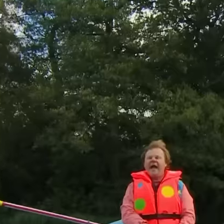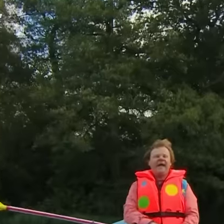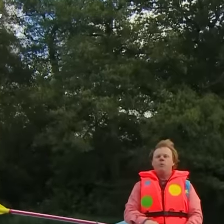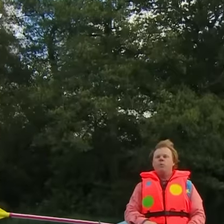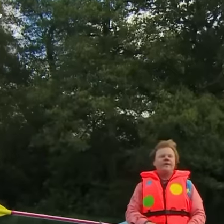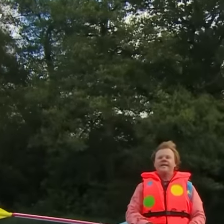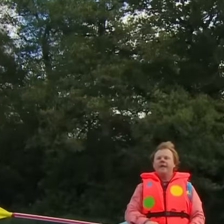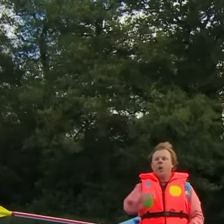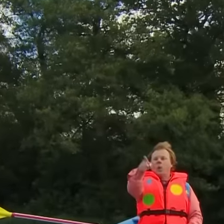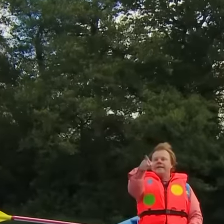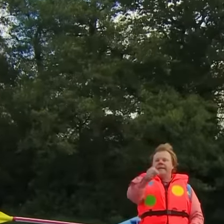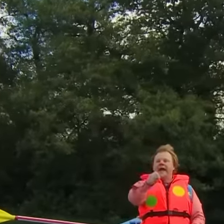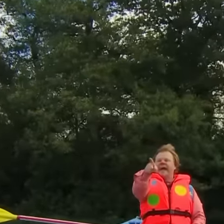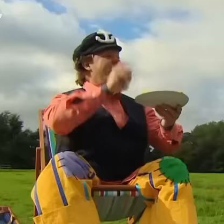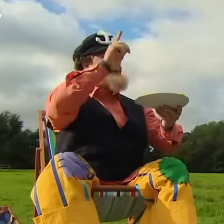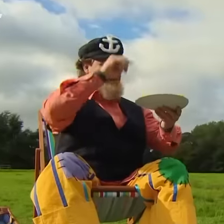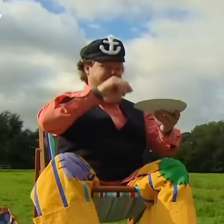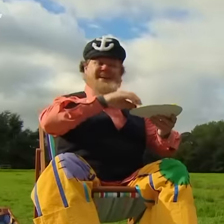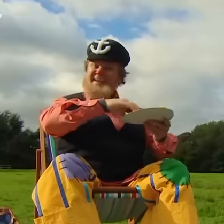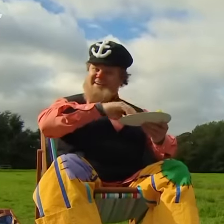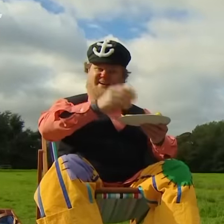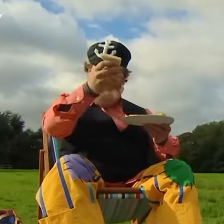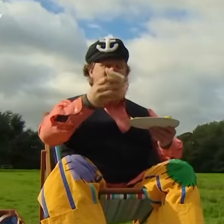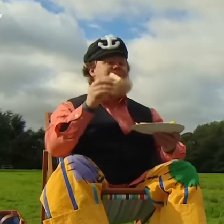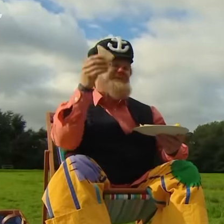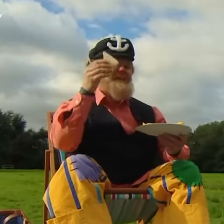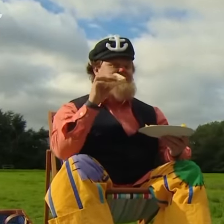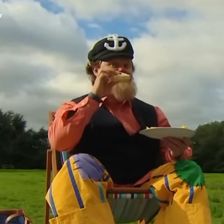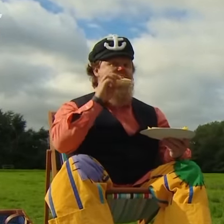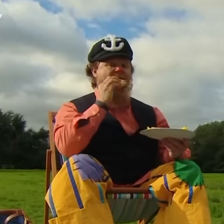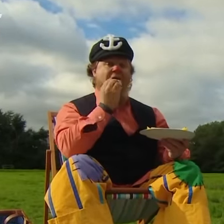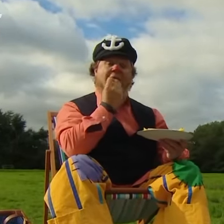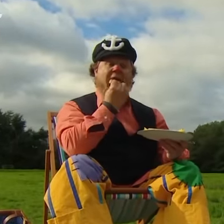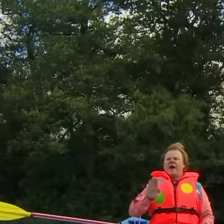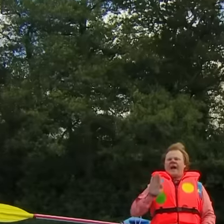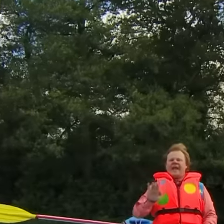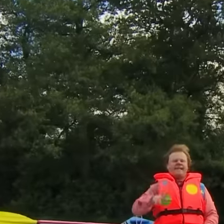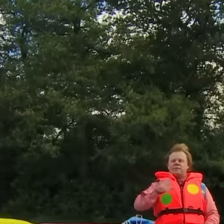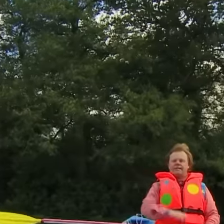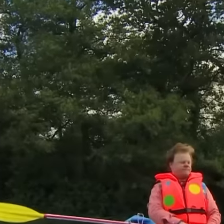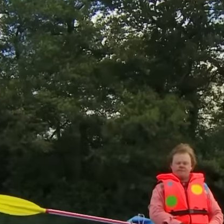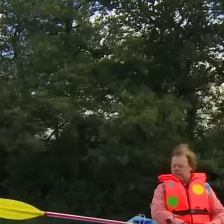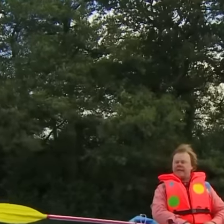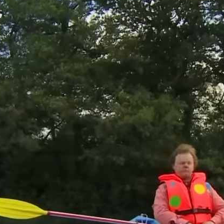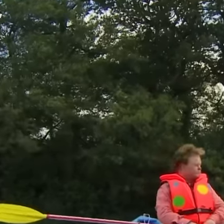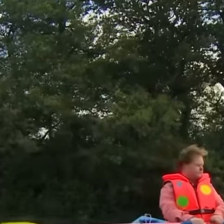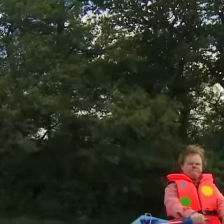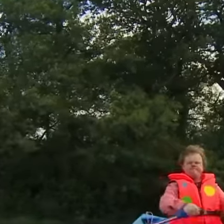Hey, what? Oh, yeah, there you are. Just a little one. Hey, wait, wait. Hey.